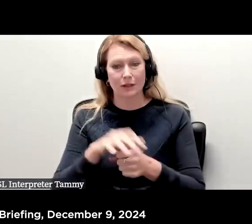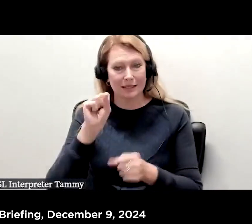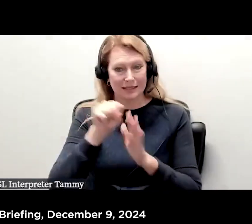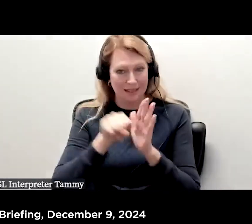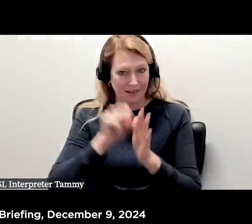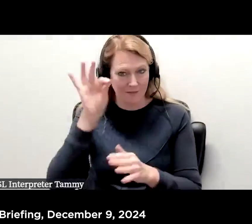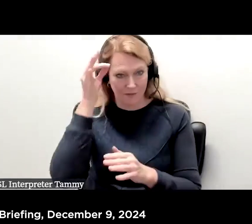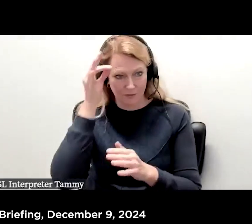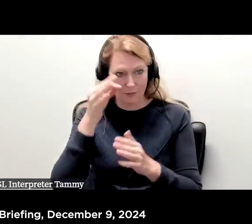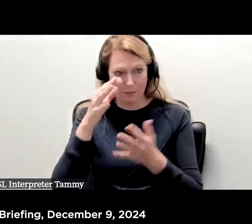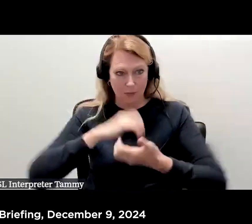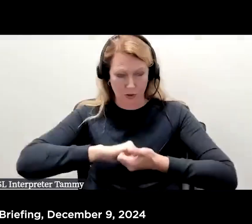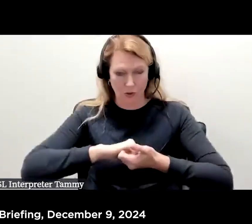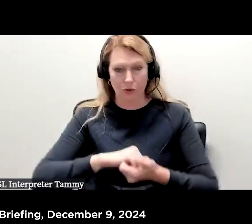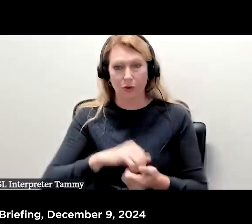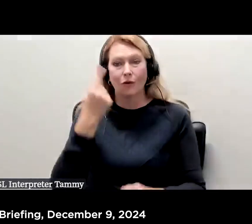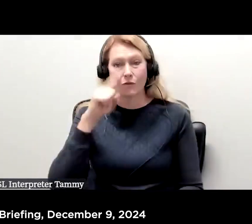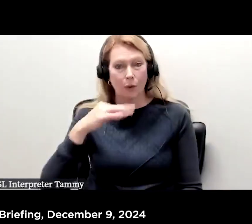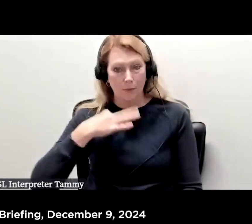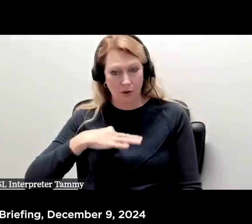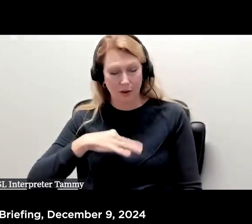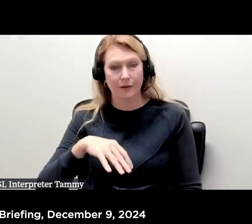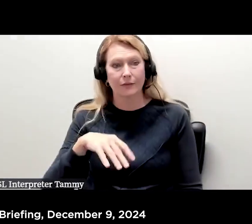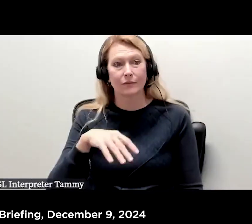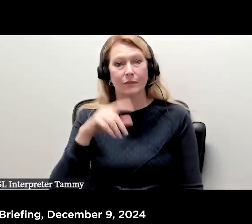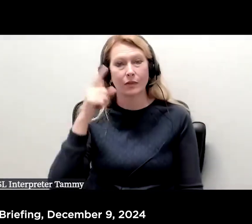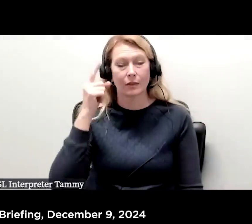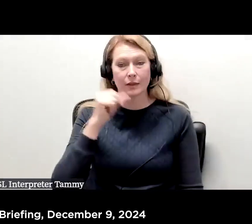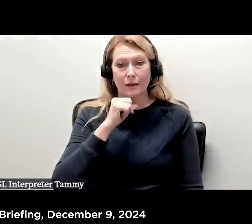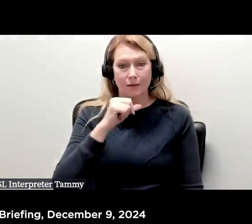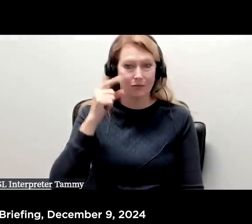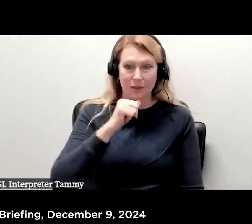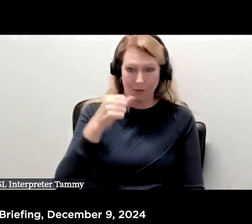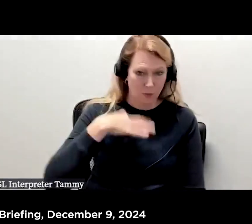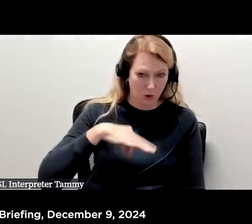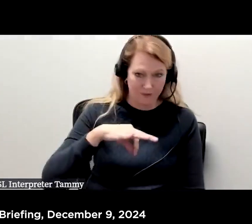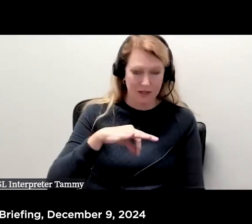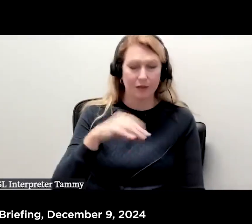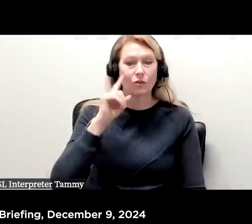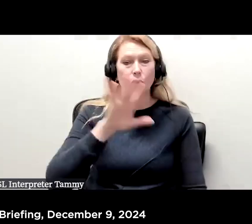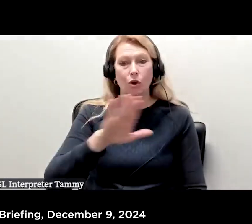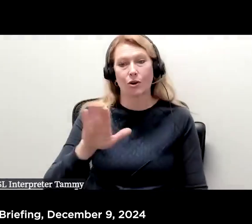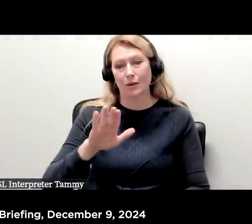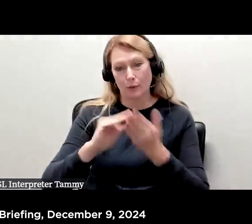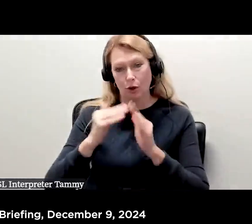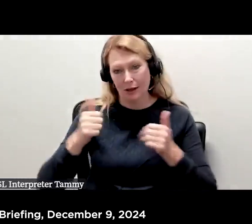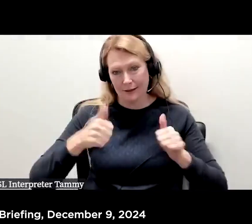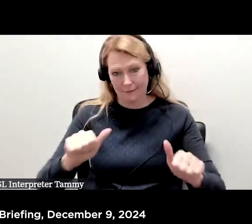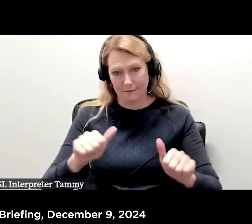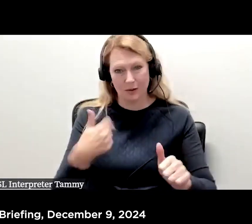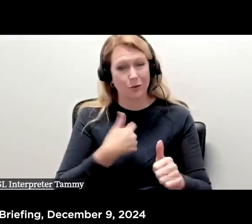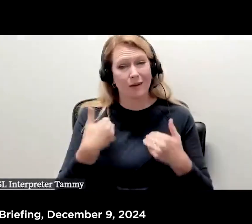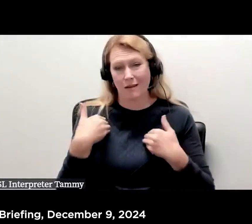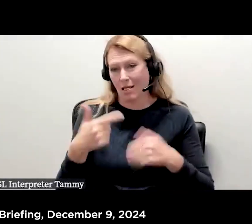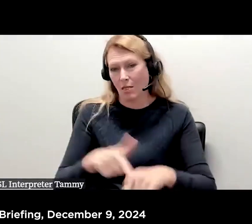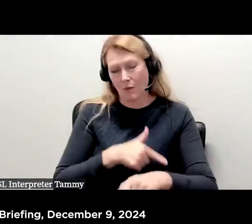partners, our for-profit and nonprofit partners, and the community for your efforts. Although we have a long way to go,